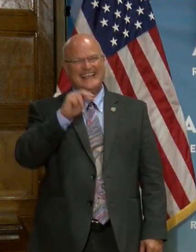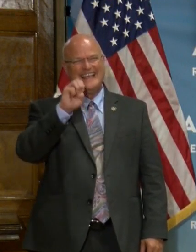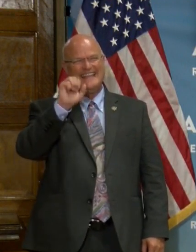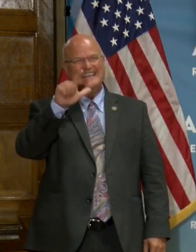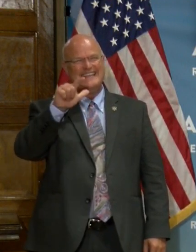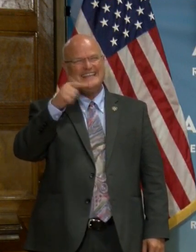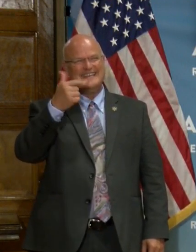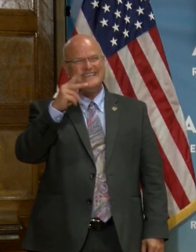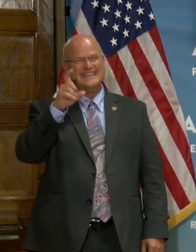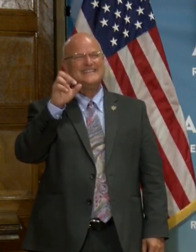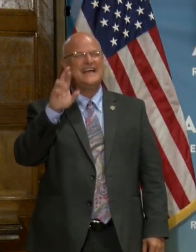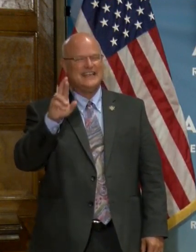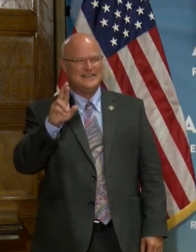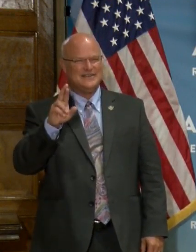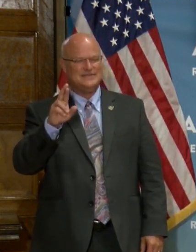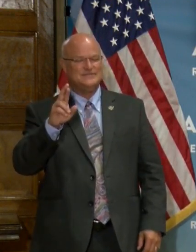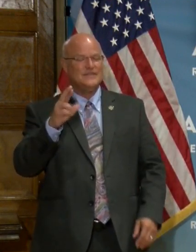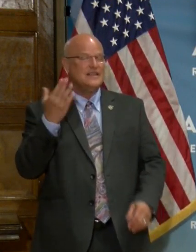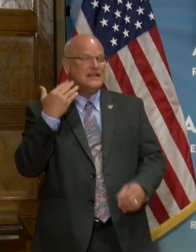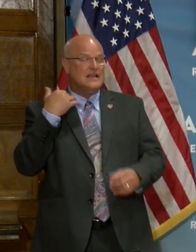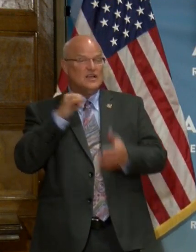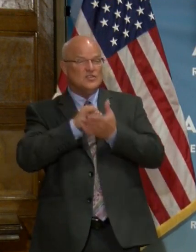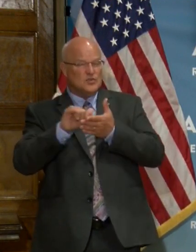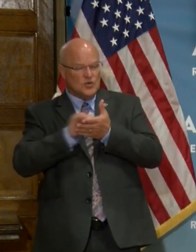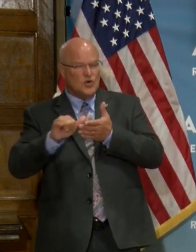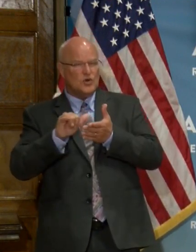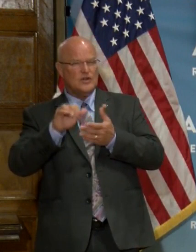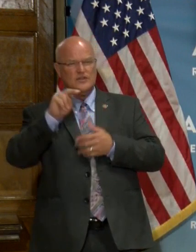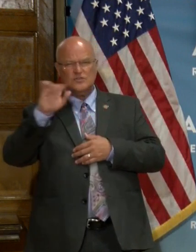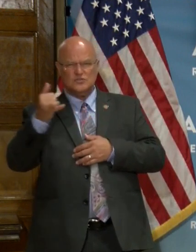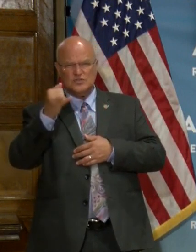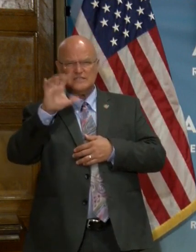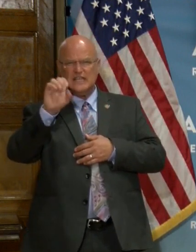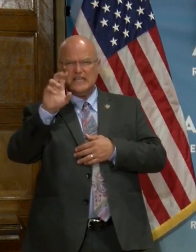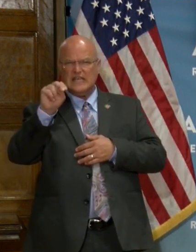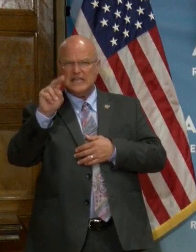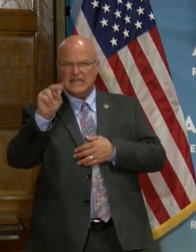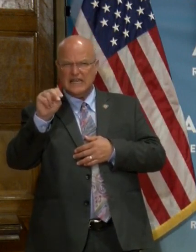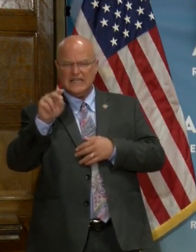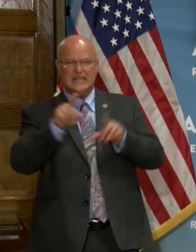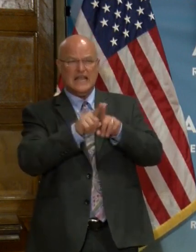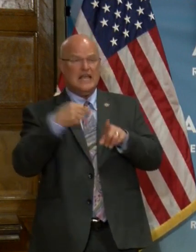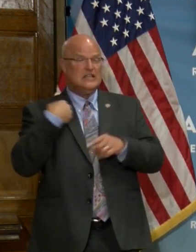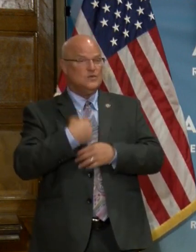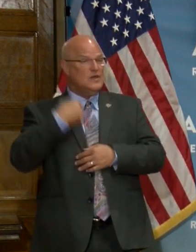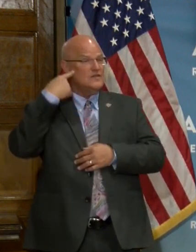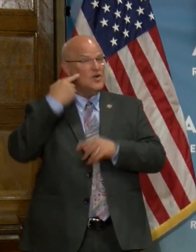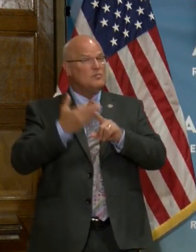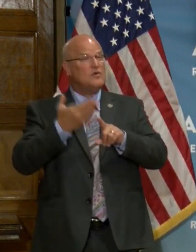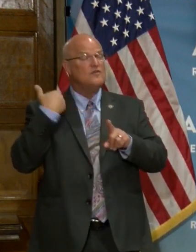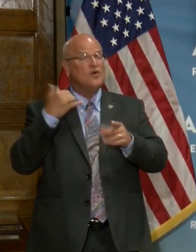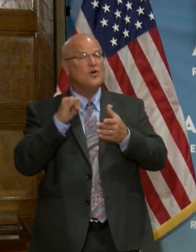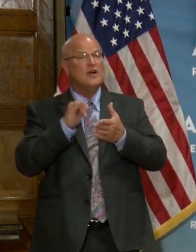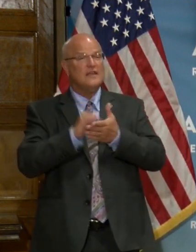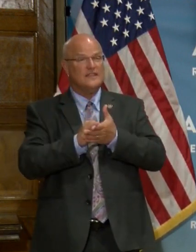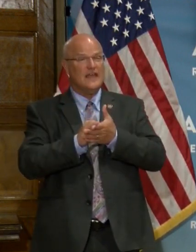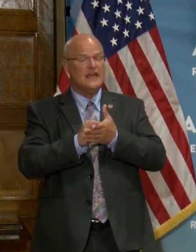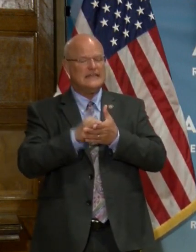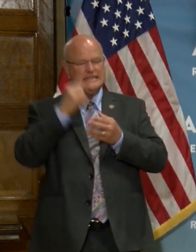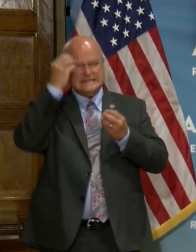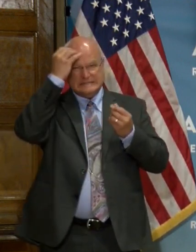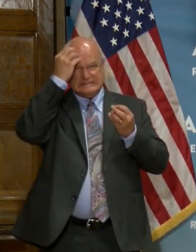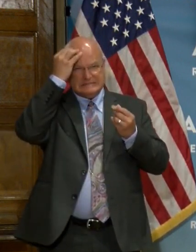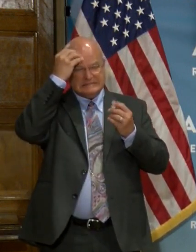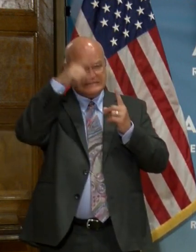you the earlier question about New York, New Jersey, and Connecticut. As we've heard before, the mental gymnastics over